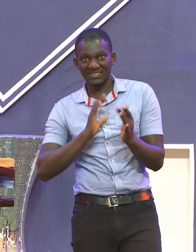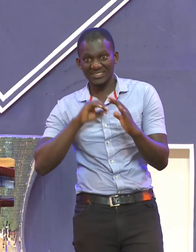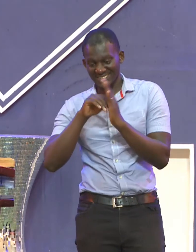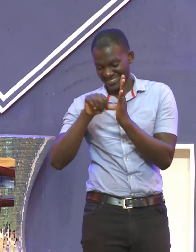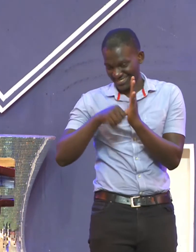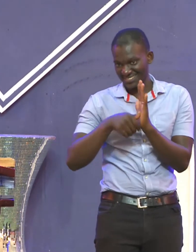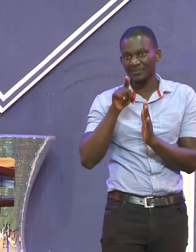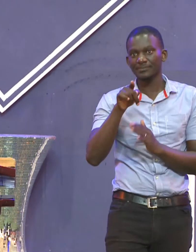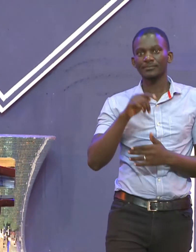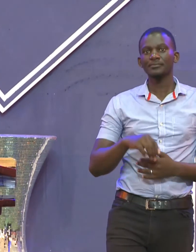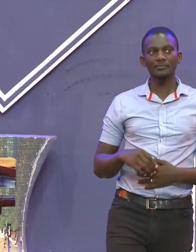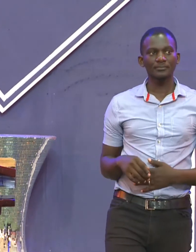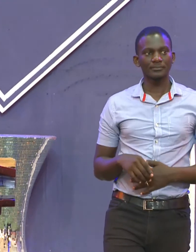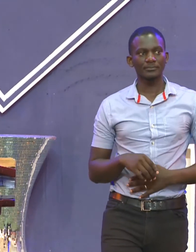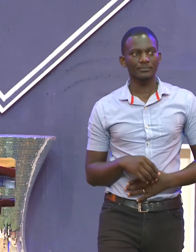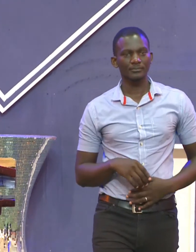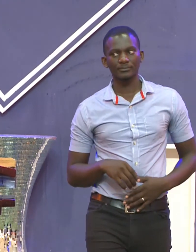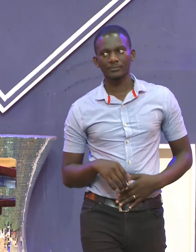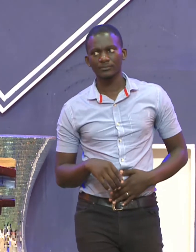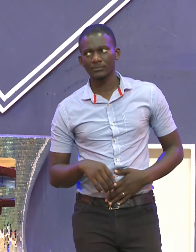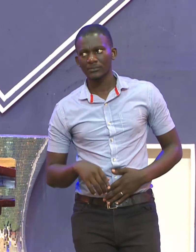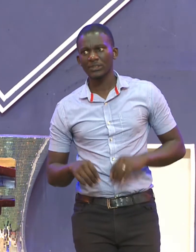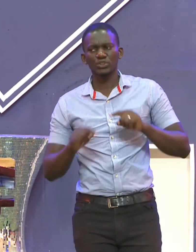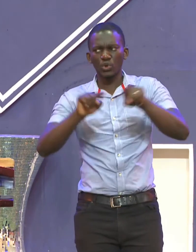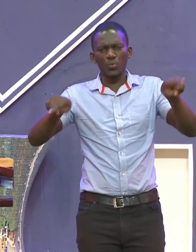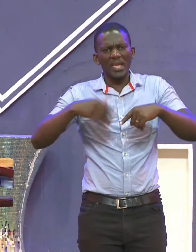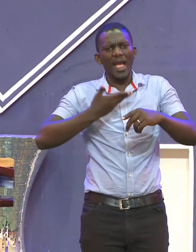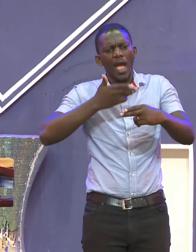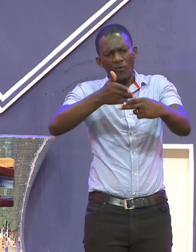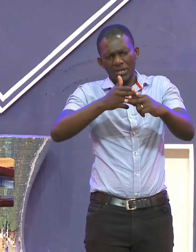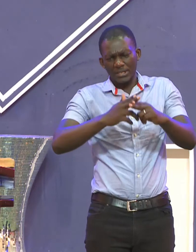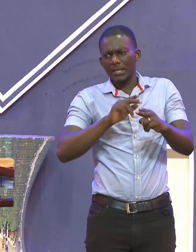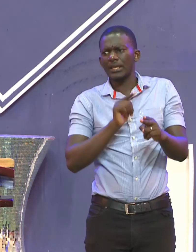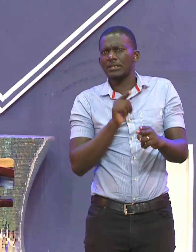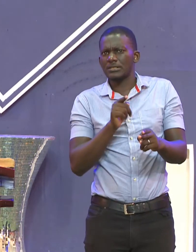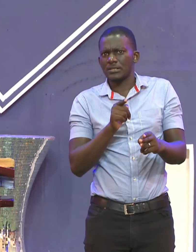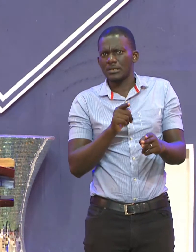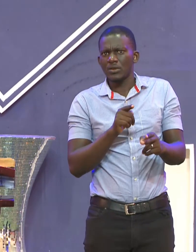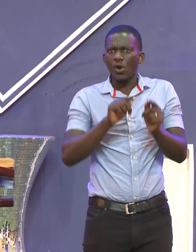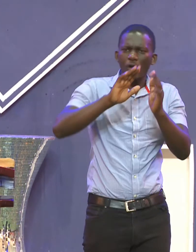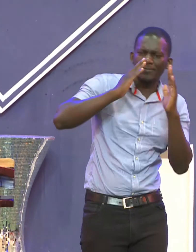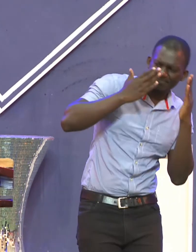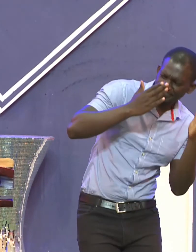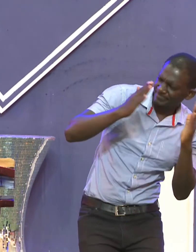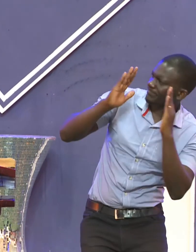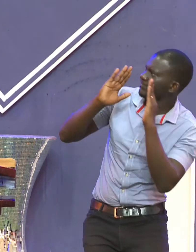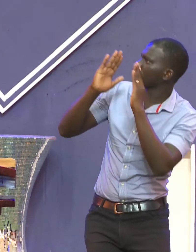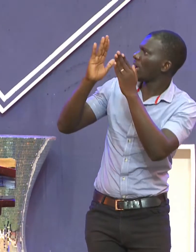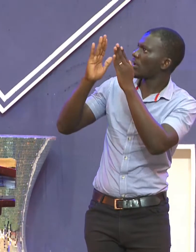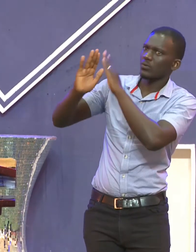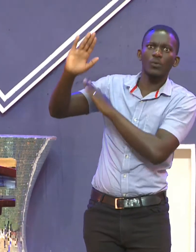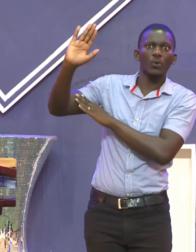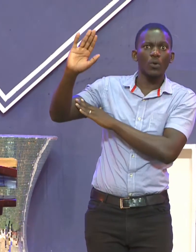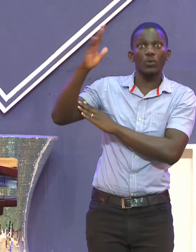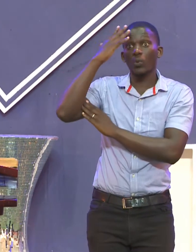the mindset of Christ in that issue. So tuline banja. So we have a debt eriyokuchukira mukama. That to return unto the